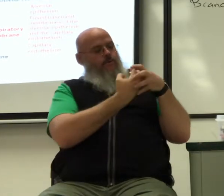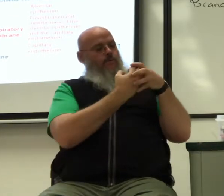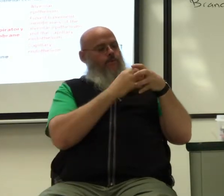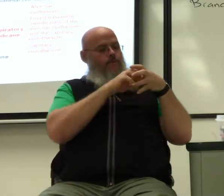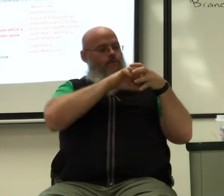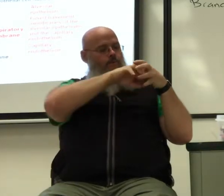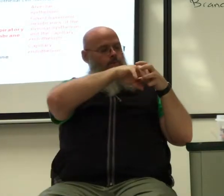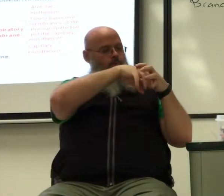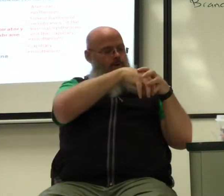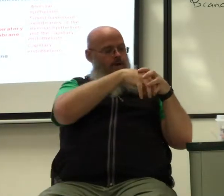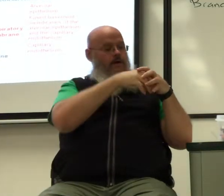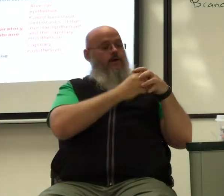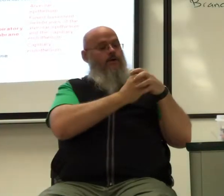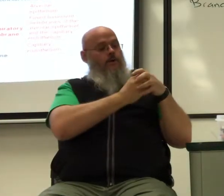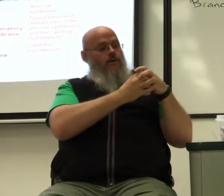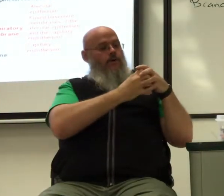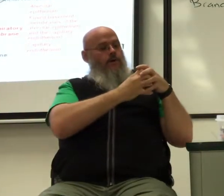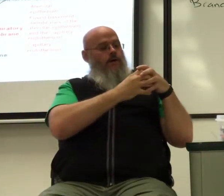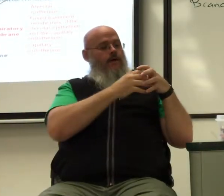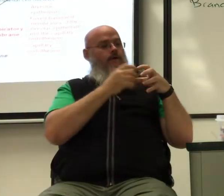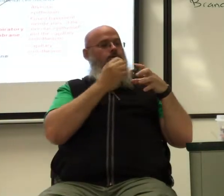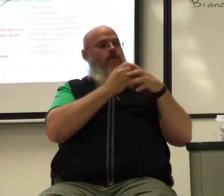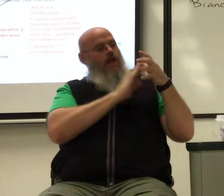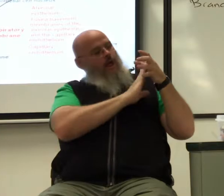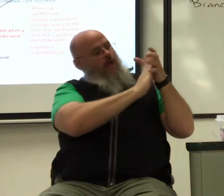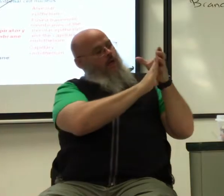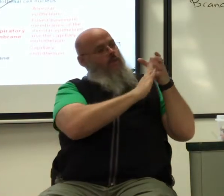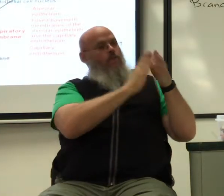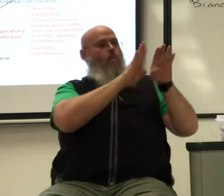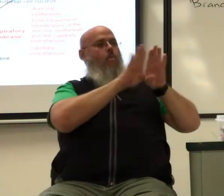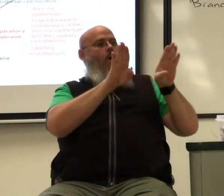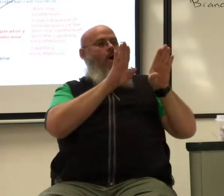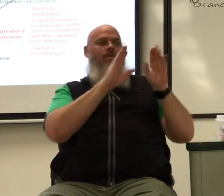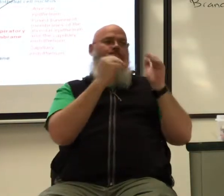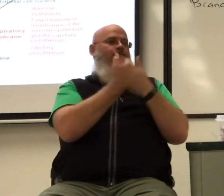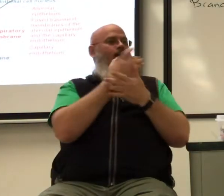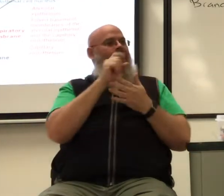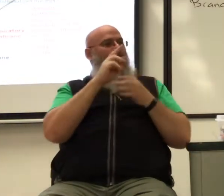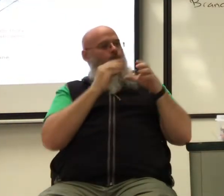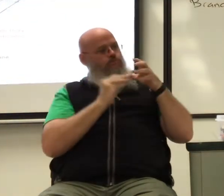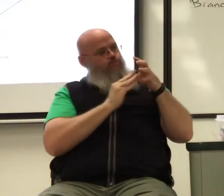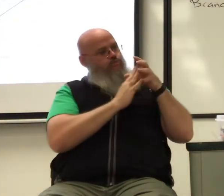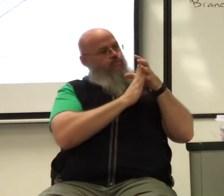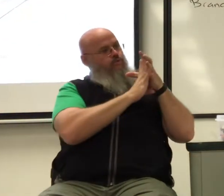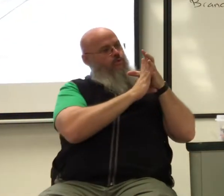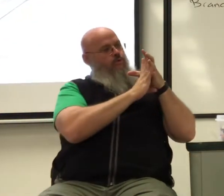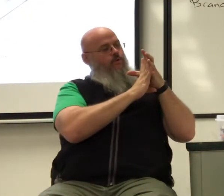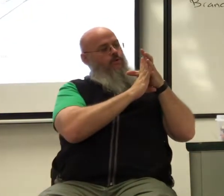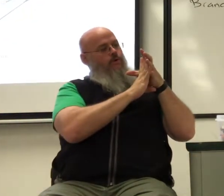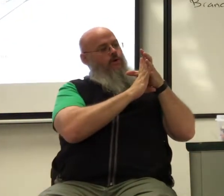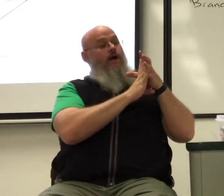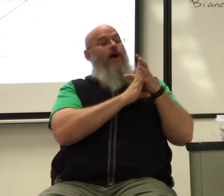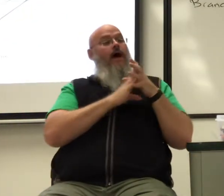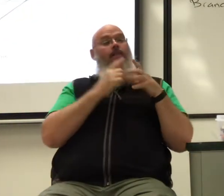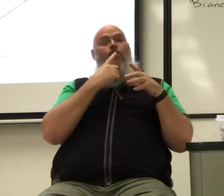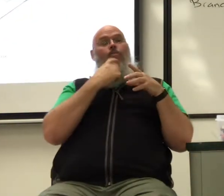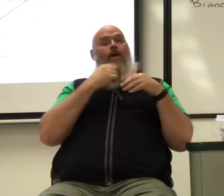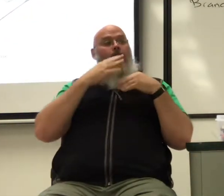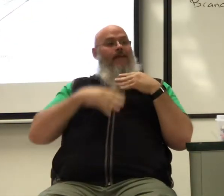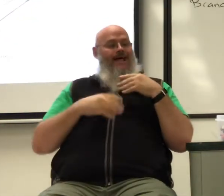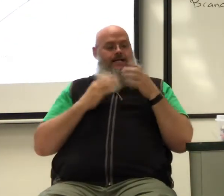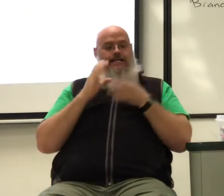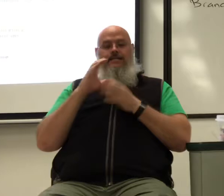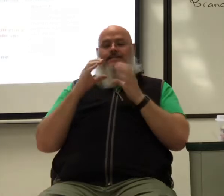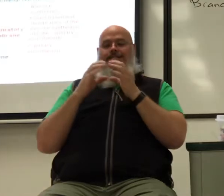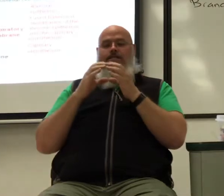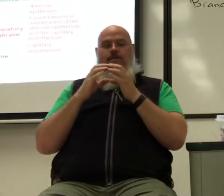blow up an interaction between alveolar wall, where the fresh air is, and red blood cell in a